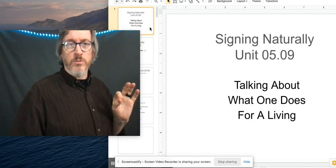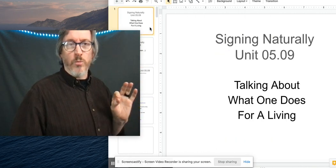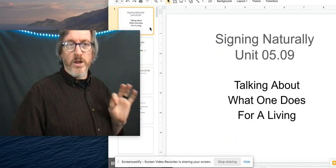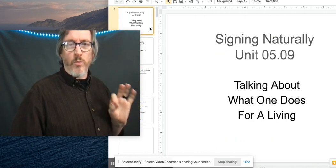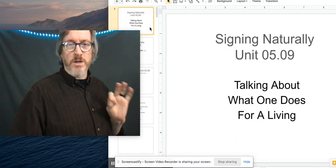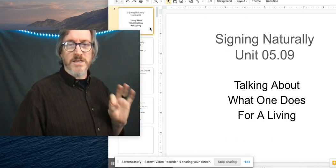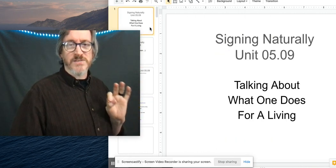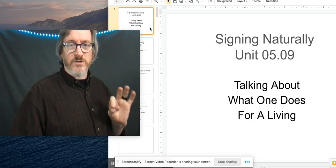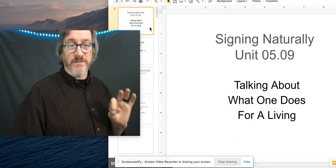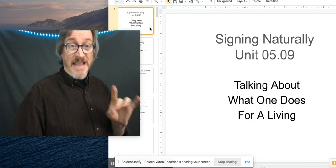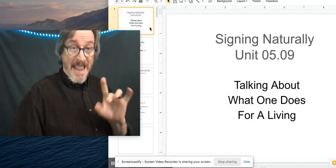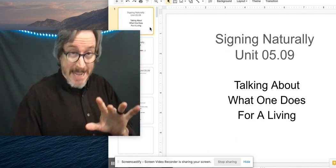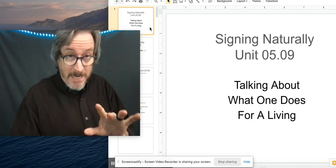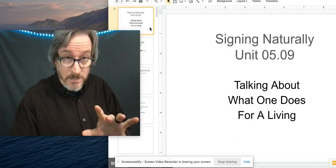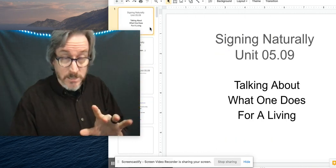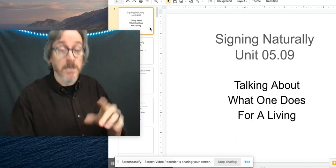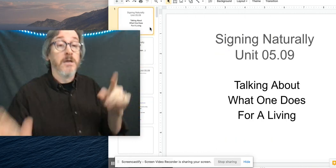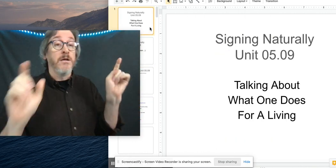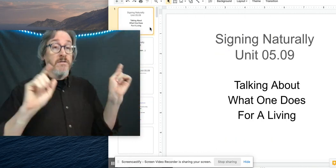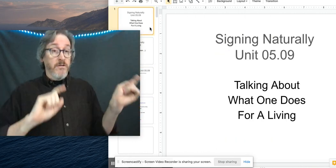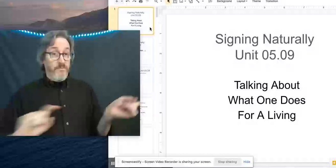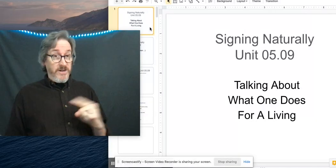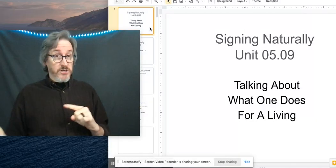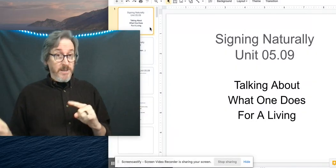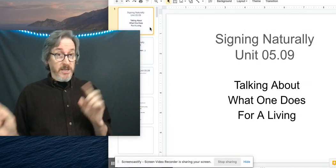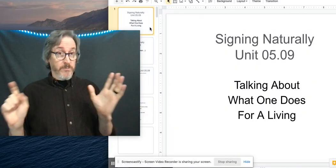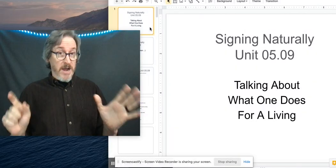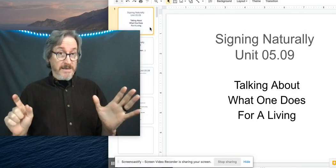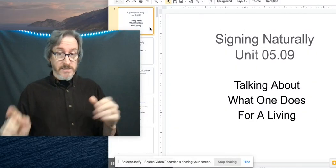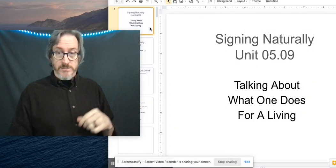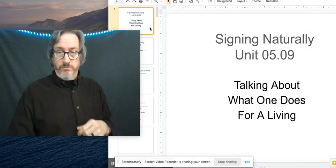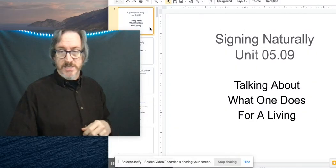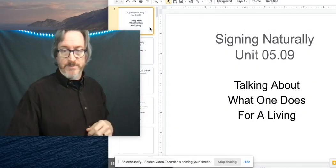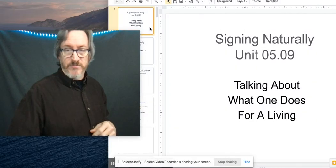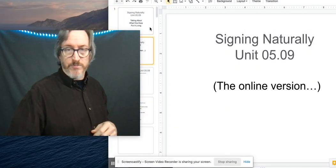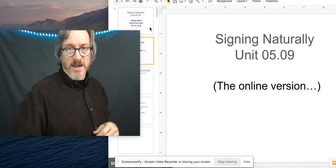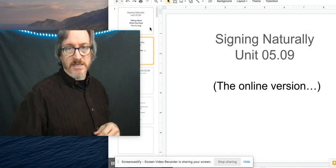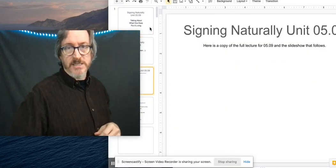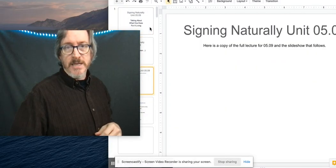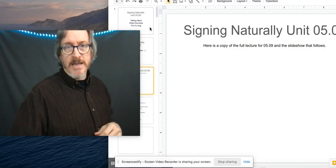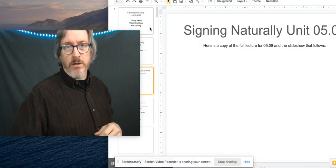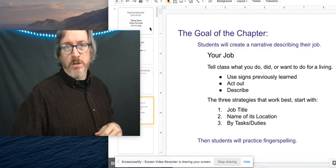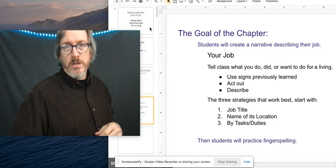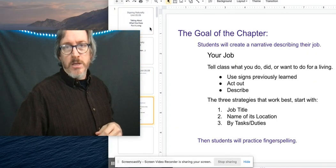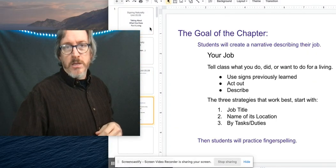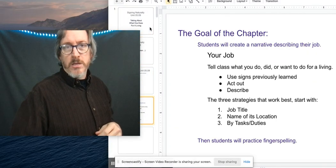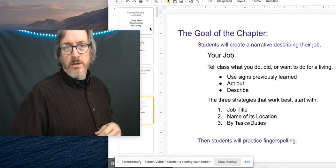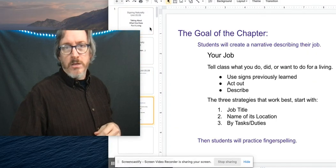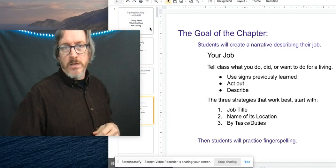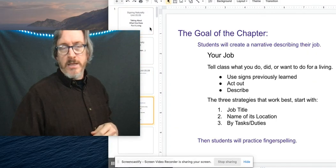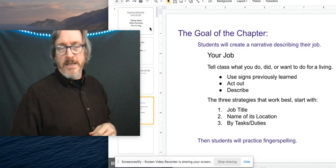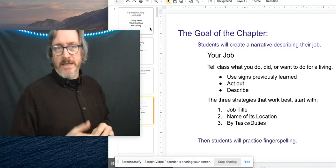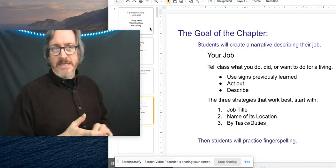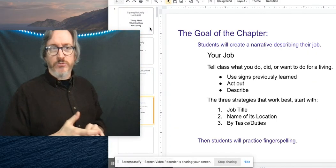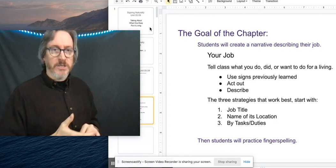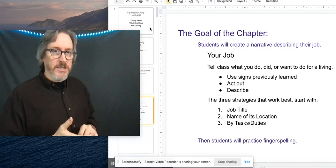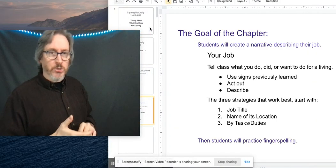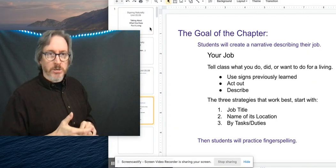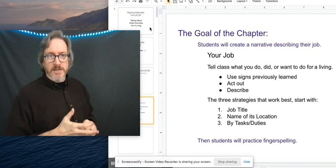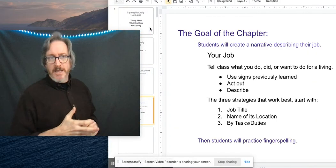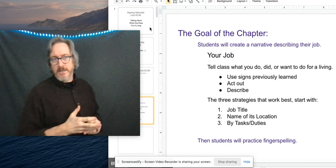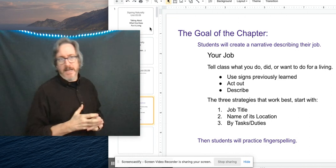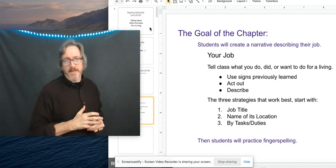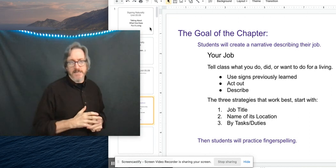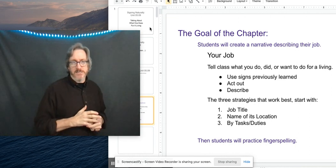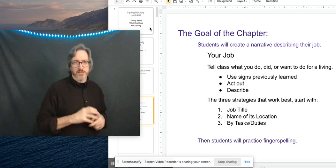about what one does for a living and fingerspelling practice, receptive practice. Now, it's a really